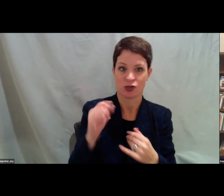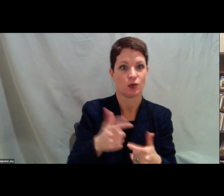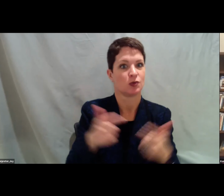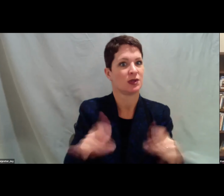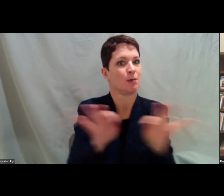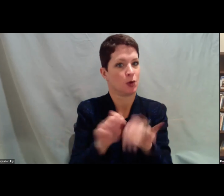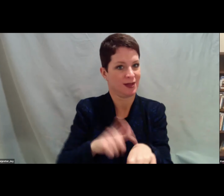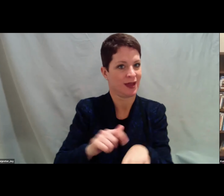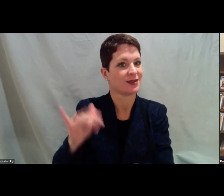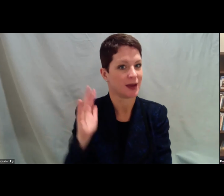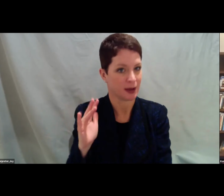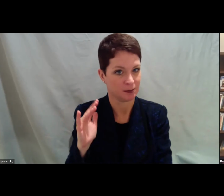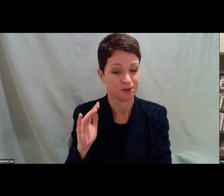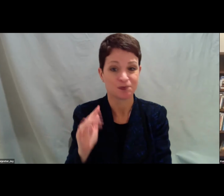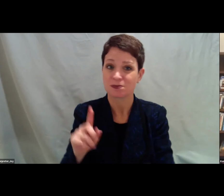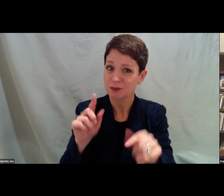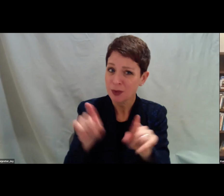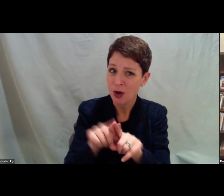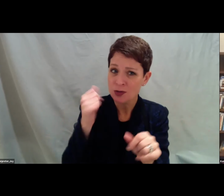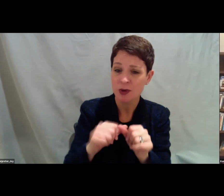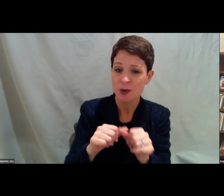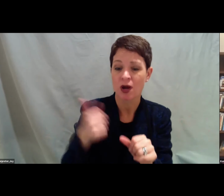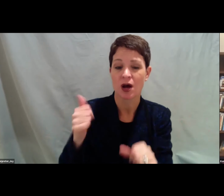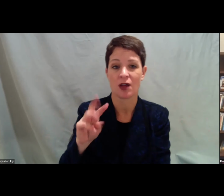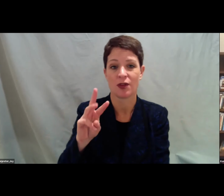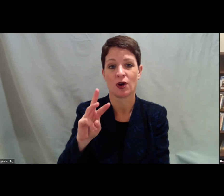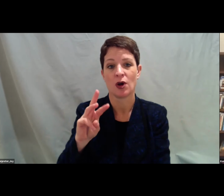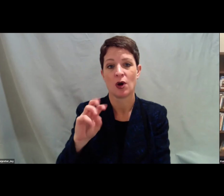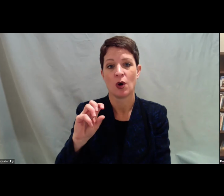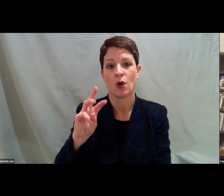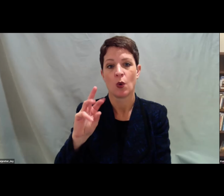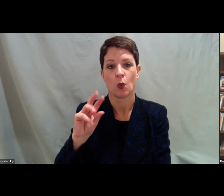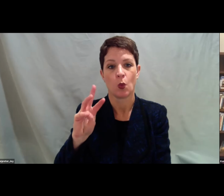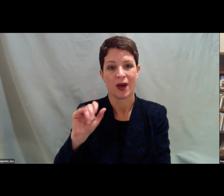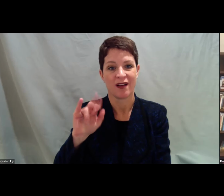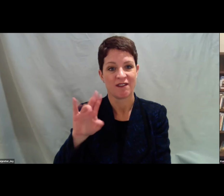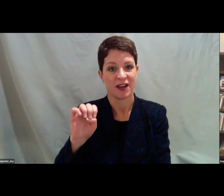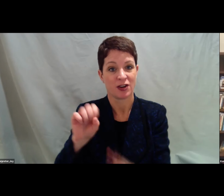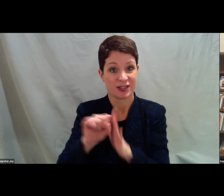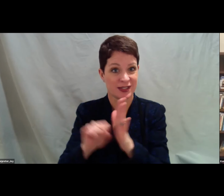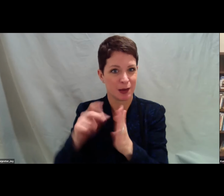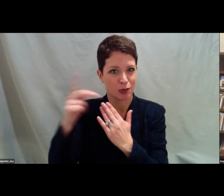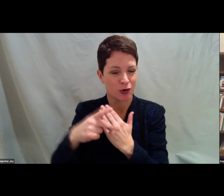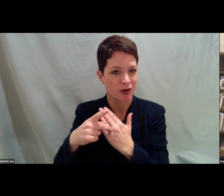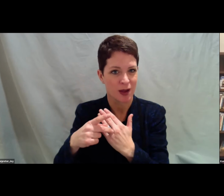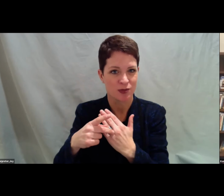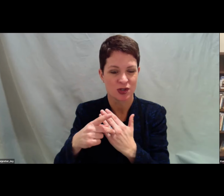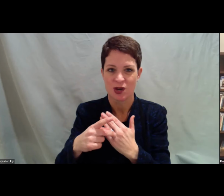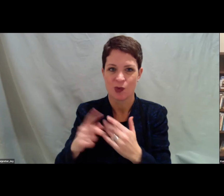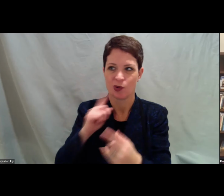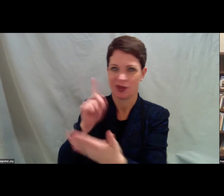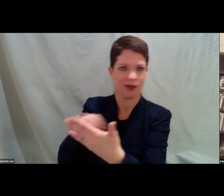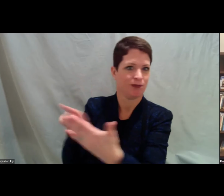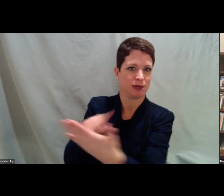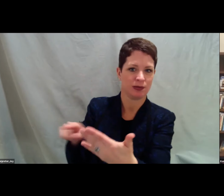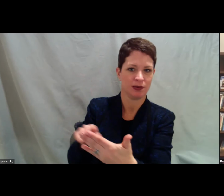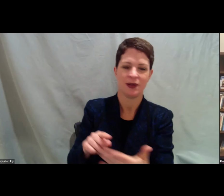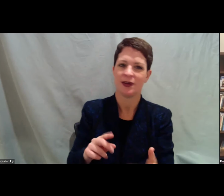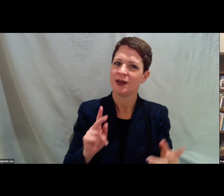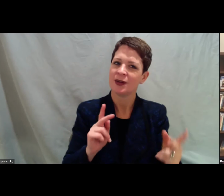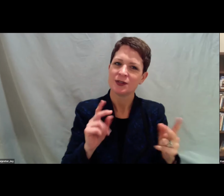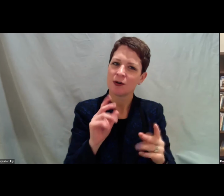And recall that this was at a time when other welfare state programs were under assault. So it was not as if poor families had a robust social